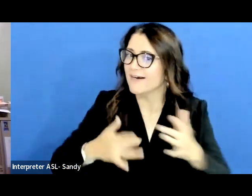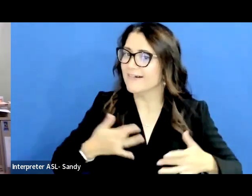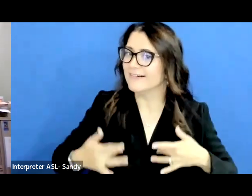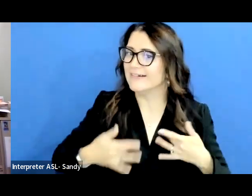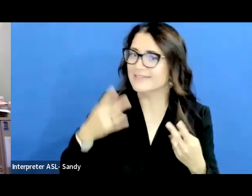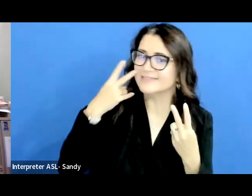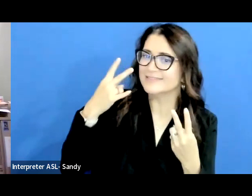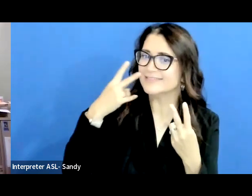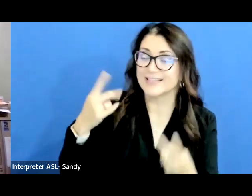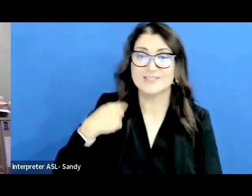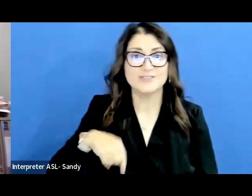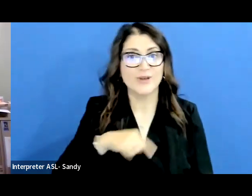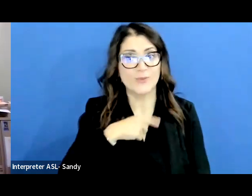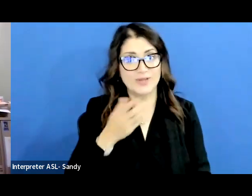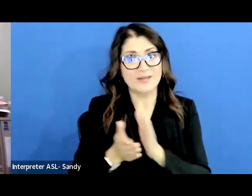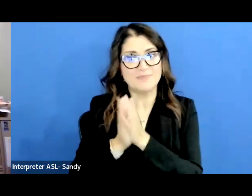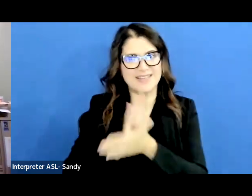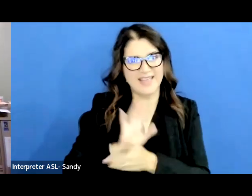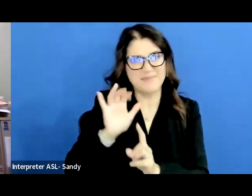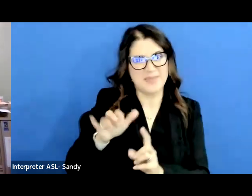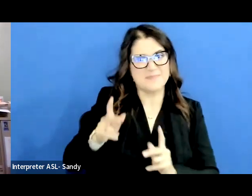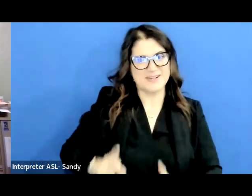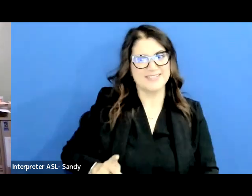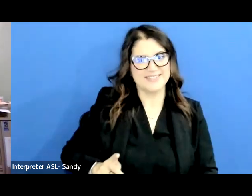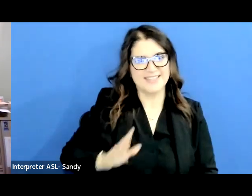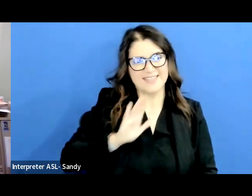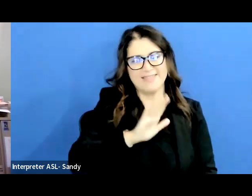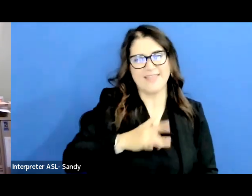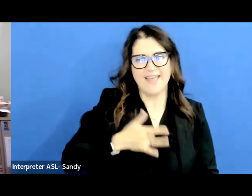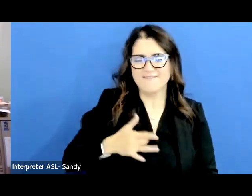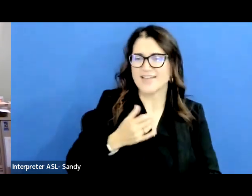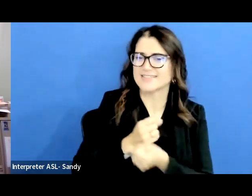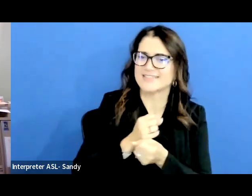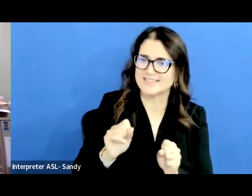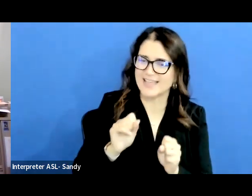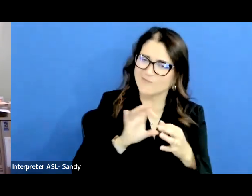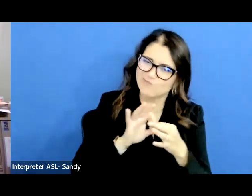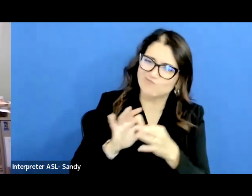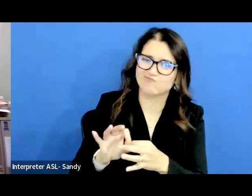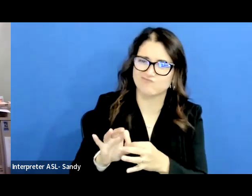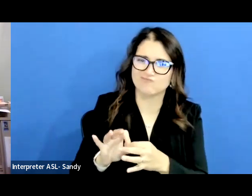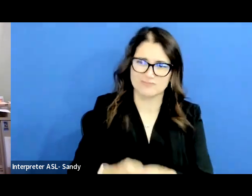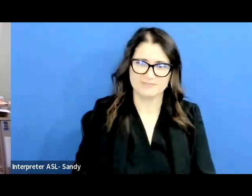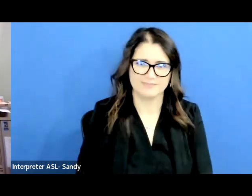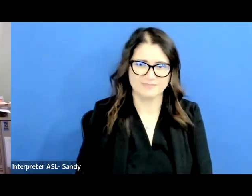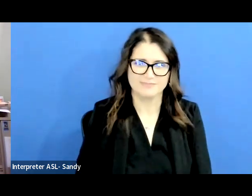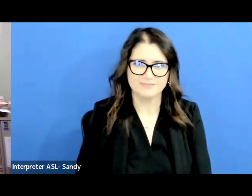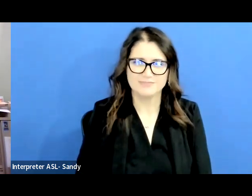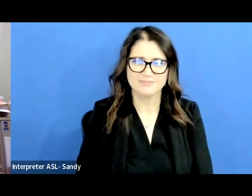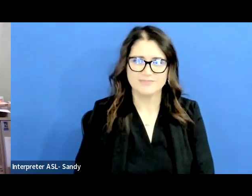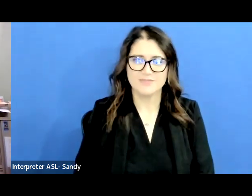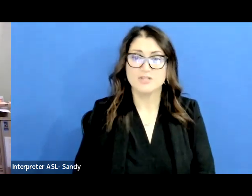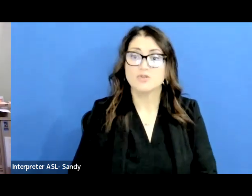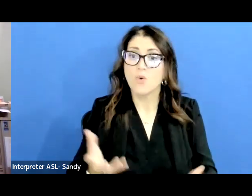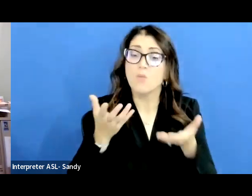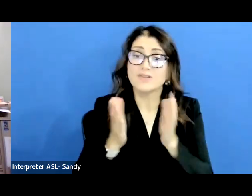eager, we became that person that they felt safe with. And so I want to